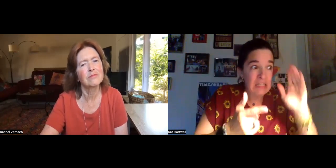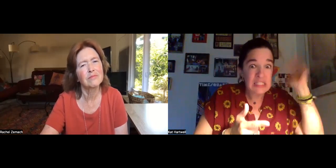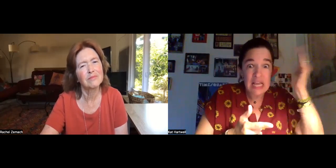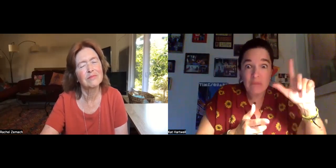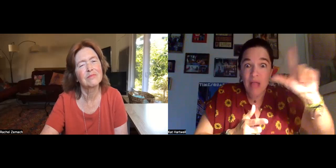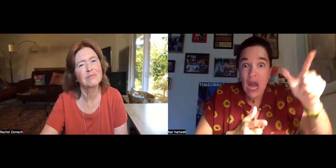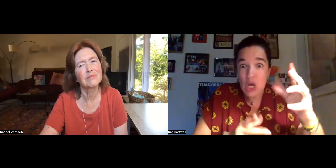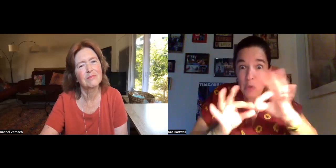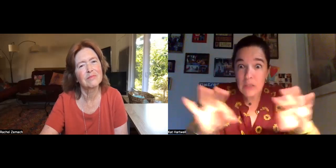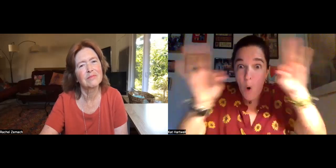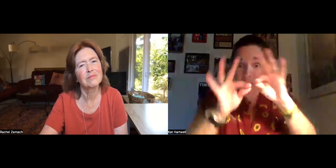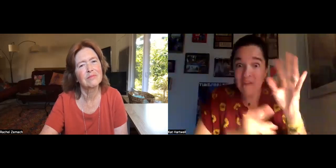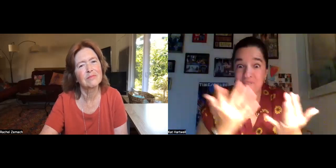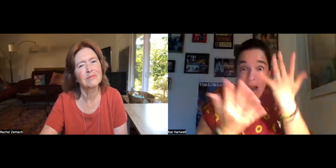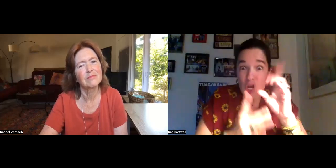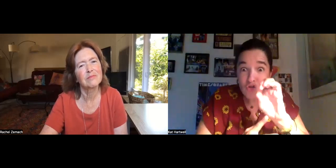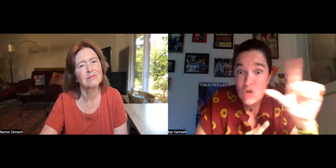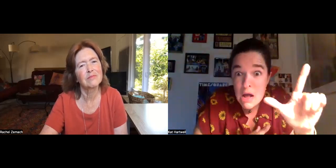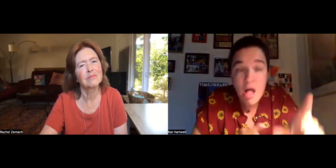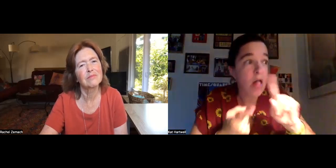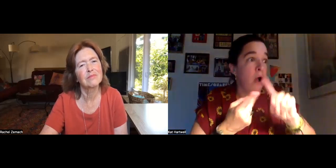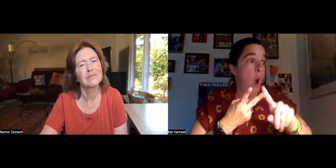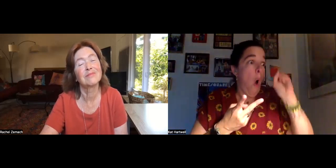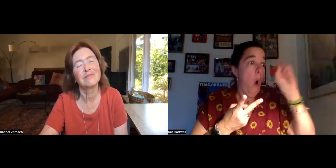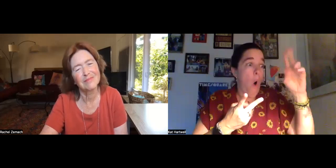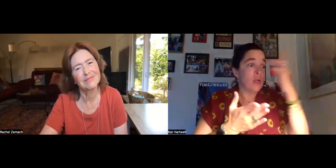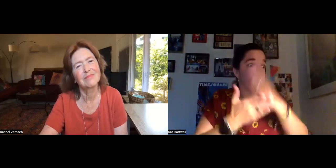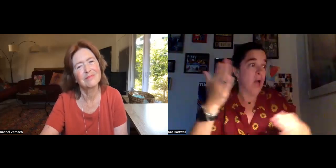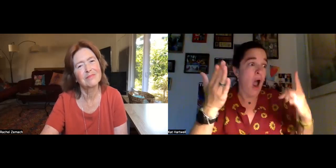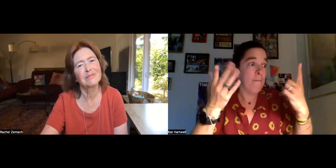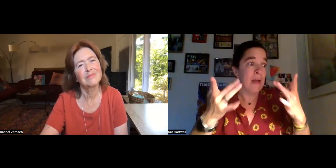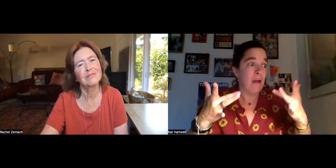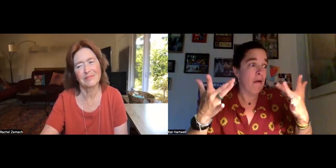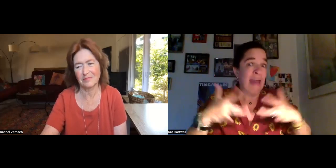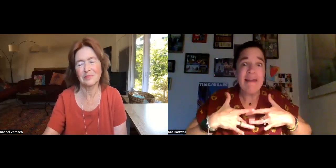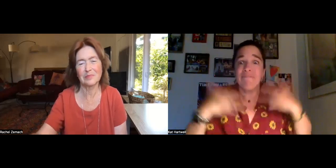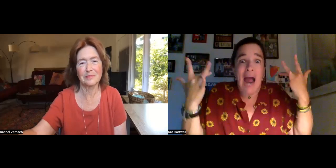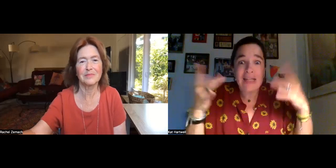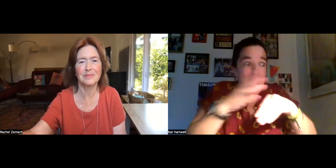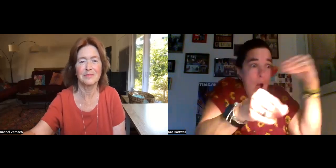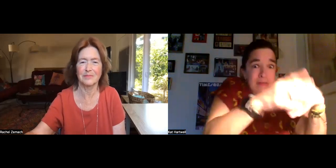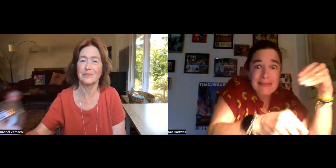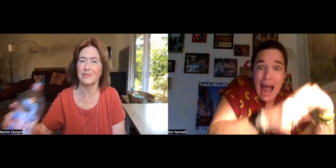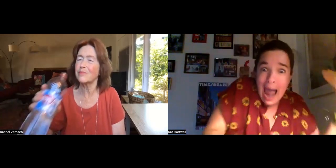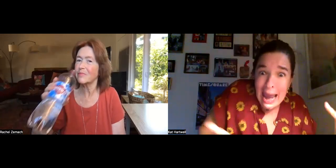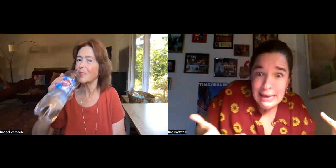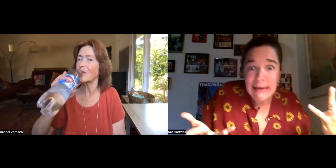it seems that it was important following you or some event